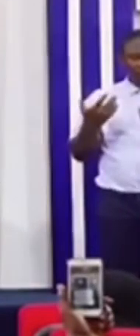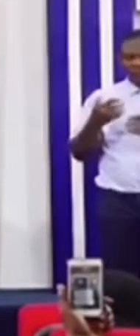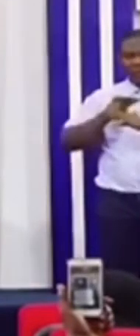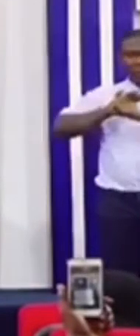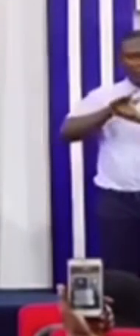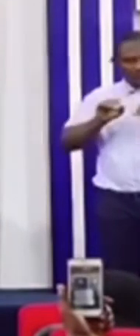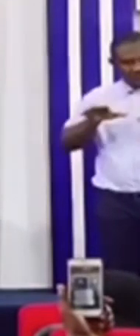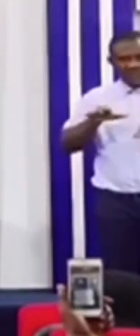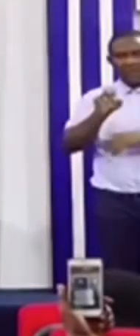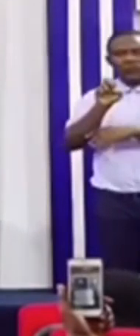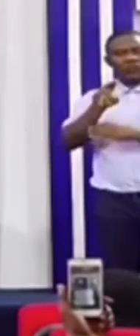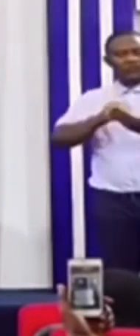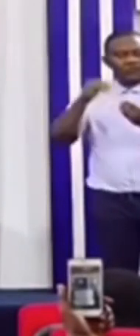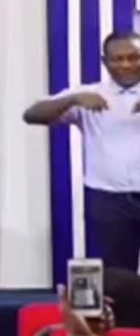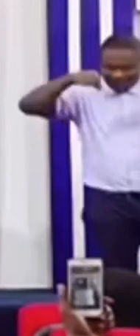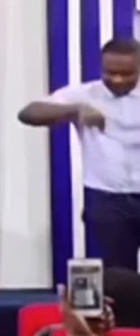March this year.